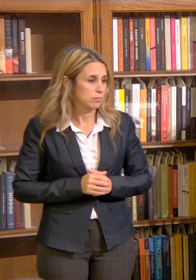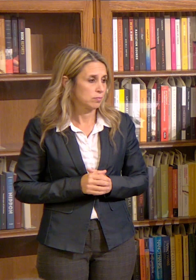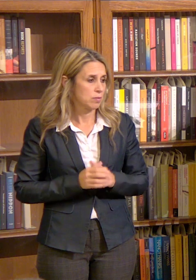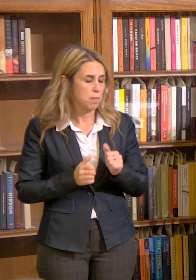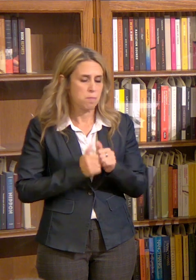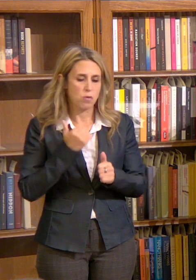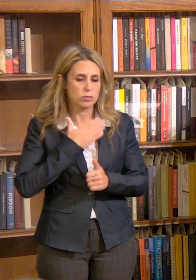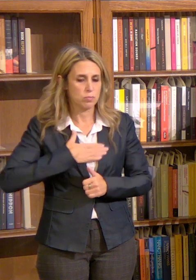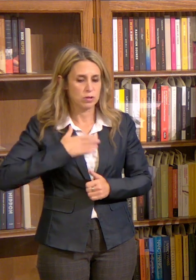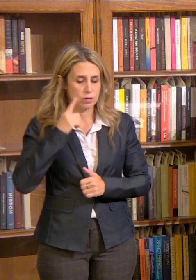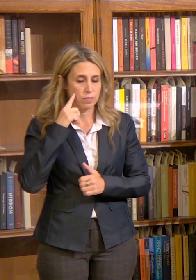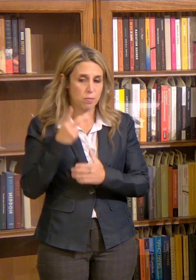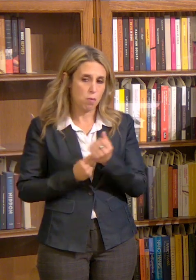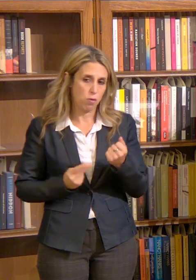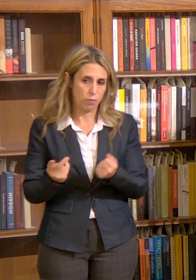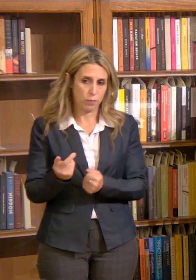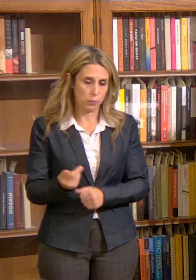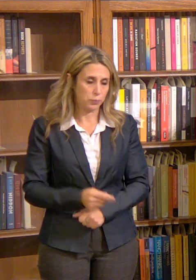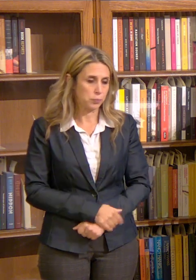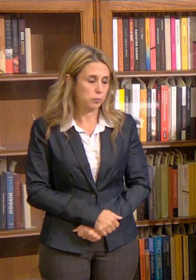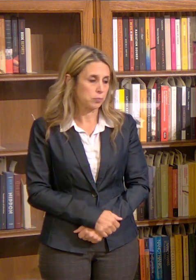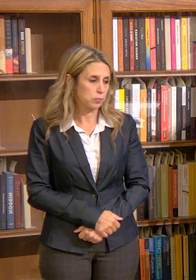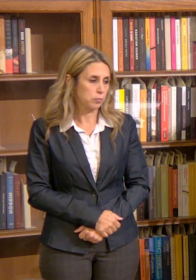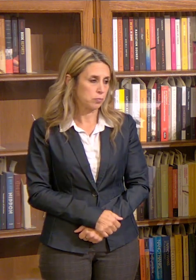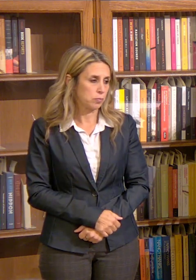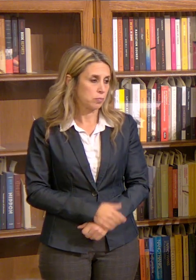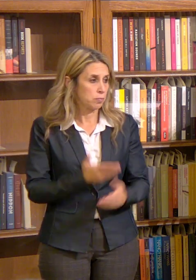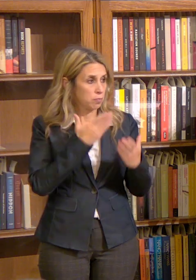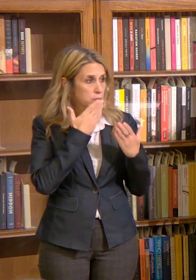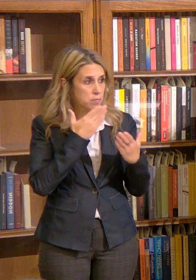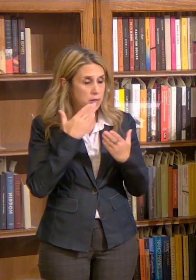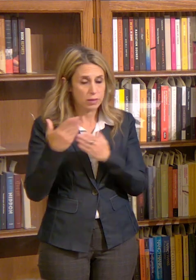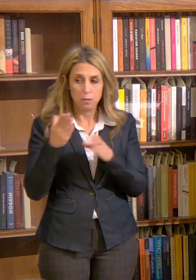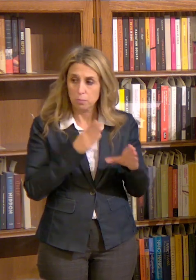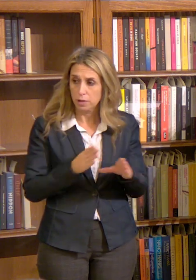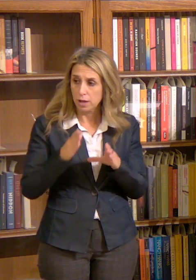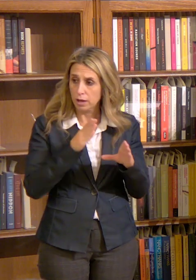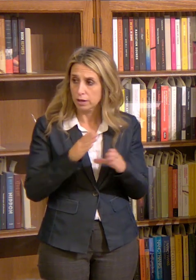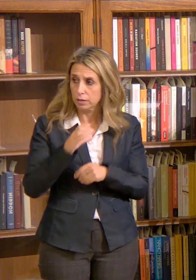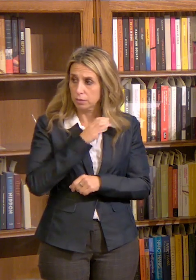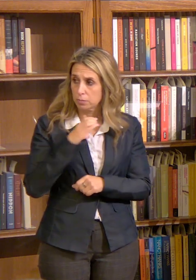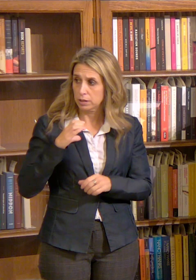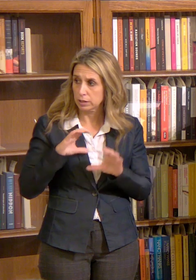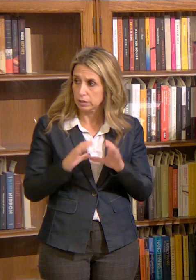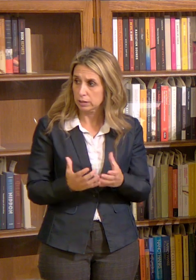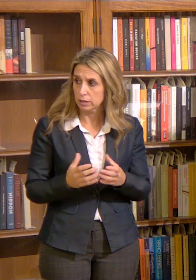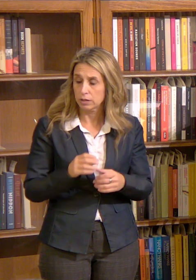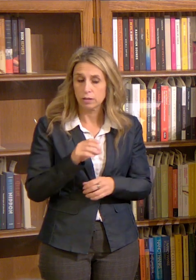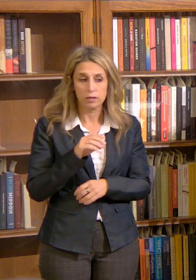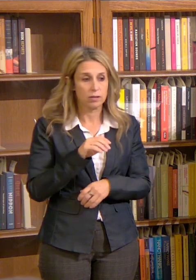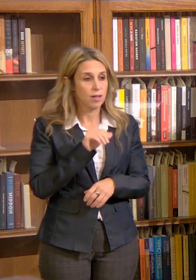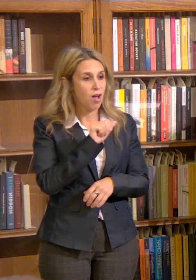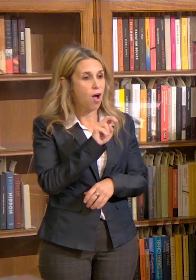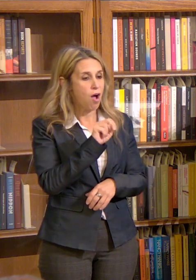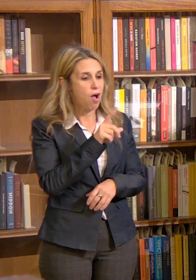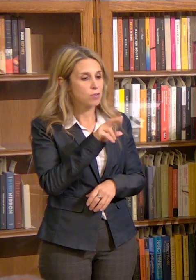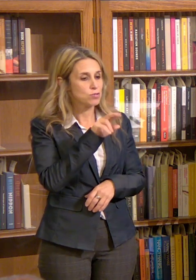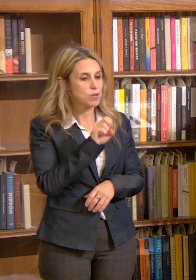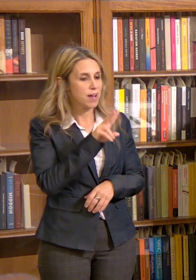appreciative to both of you I want to thank the members of the planning committee Mr Andre